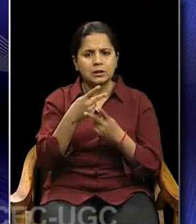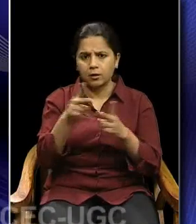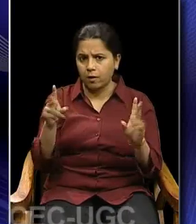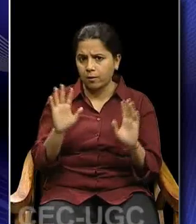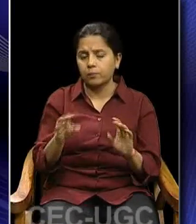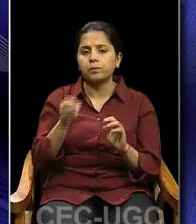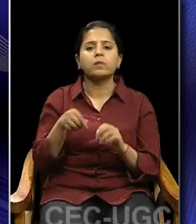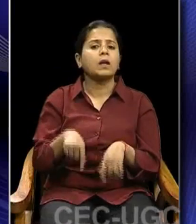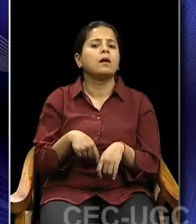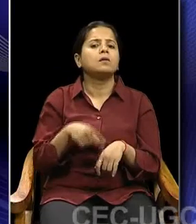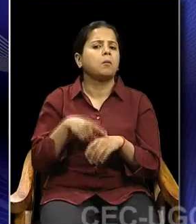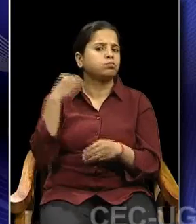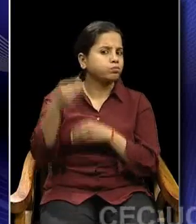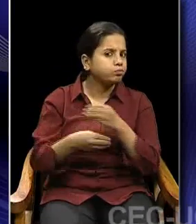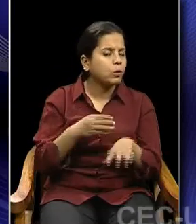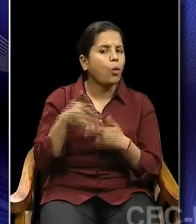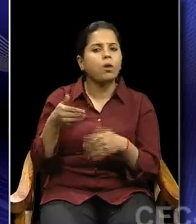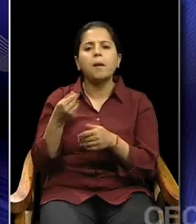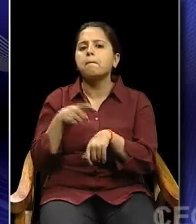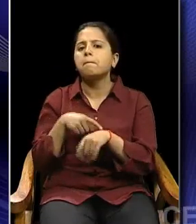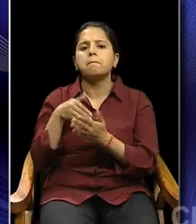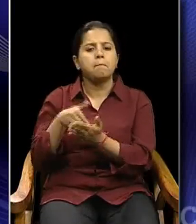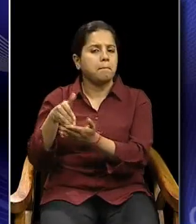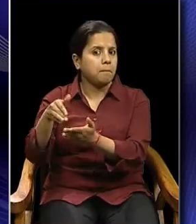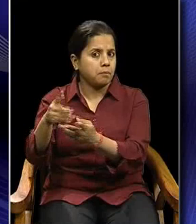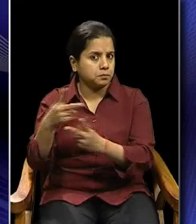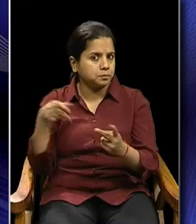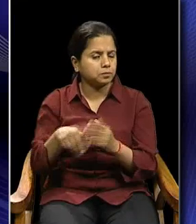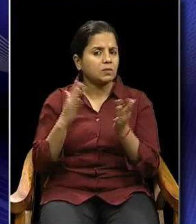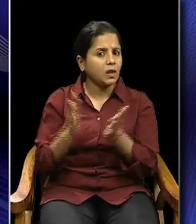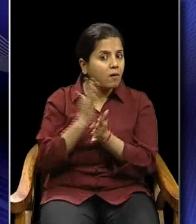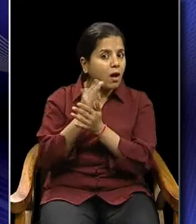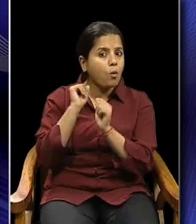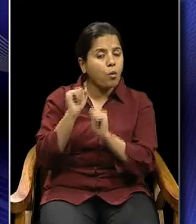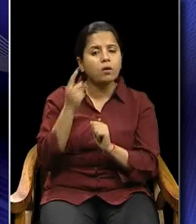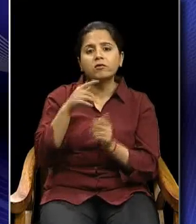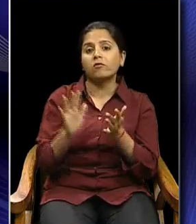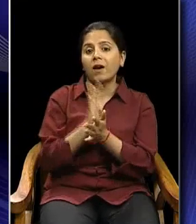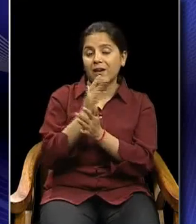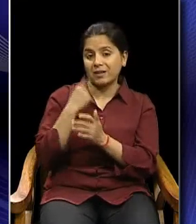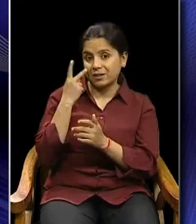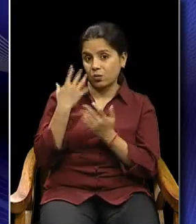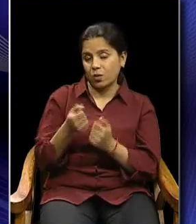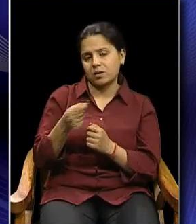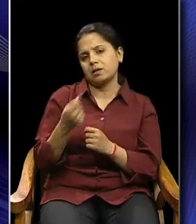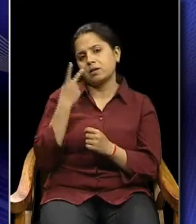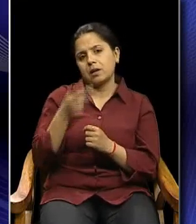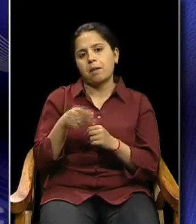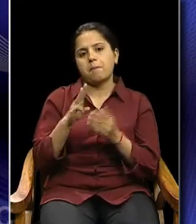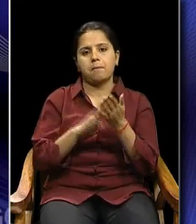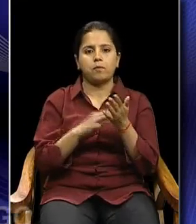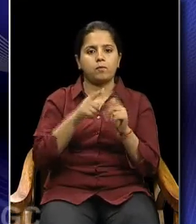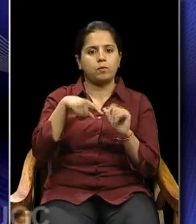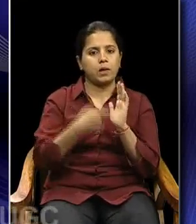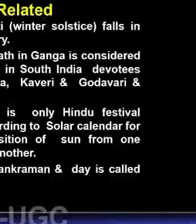traditional seasonal religious festivals. So such kind of festivals, when we tend to understand, for example, Makar Sankranti,